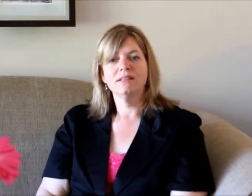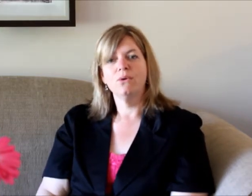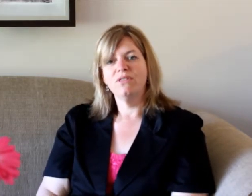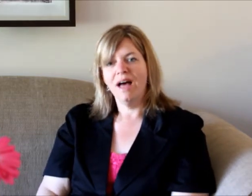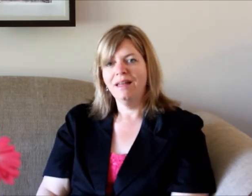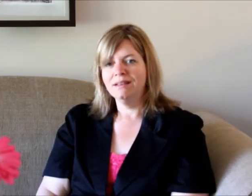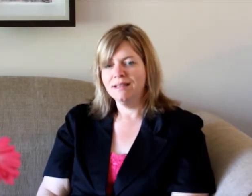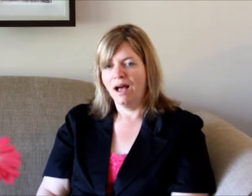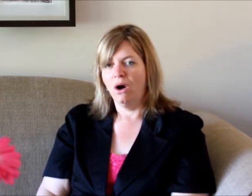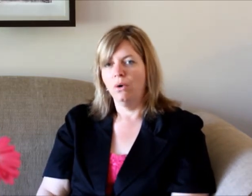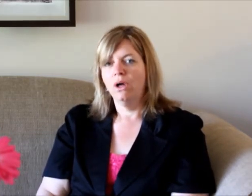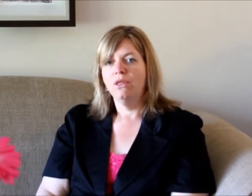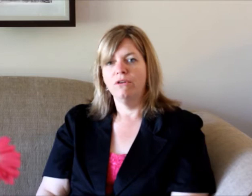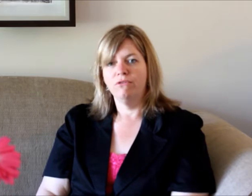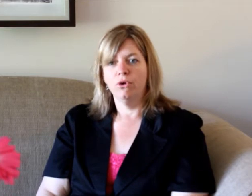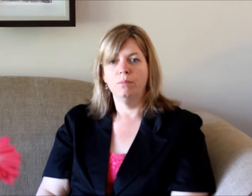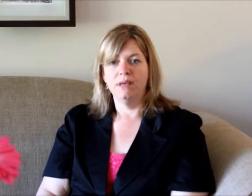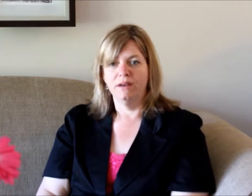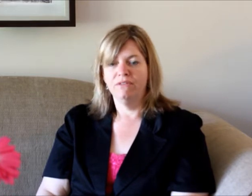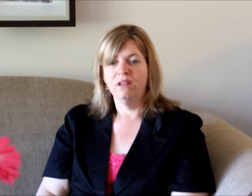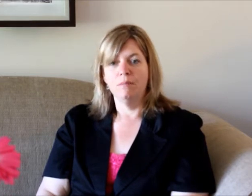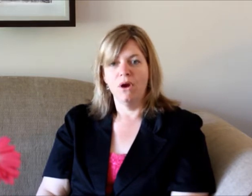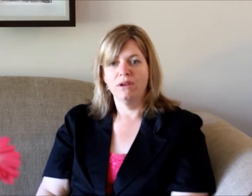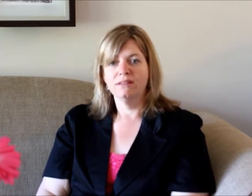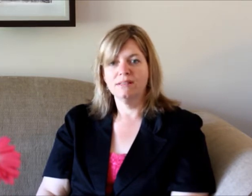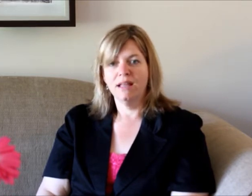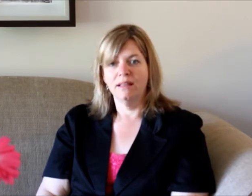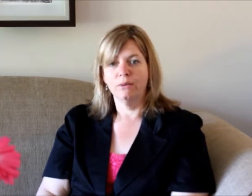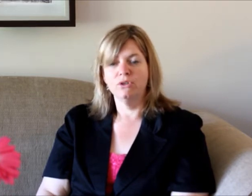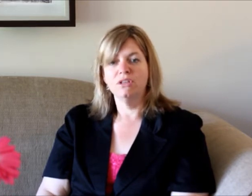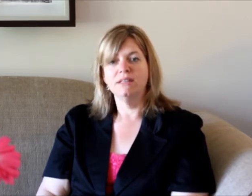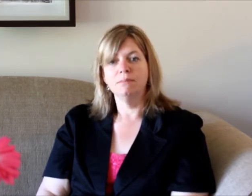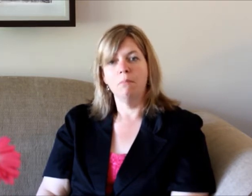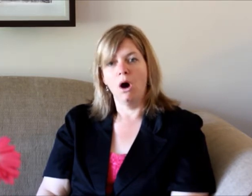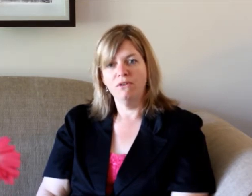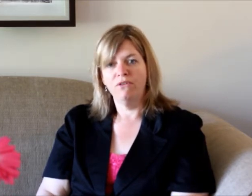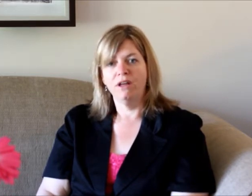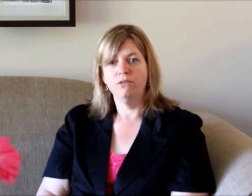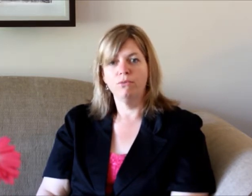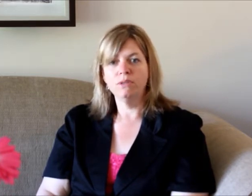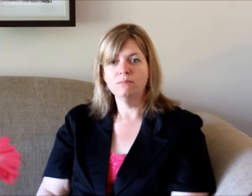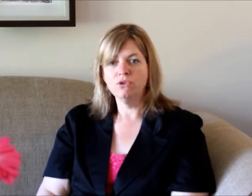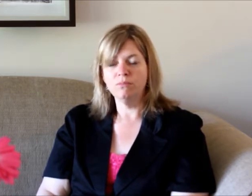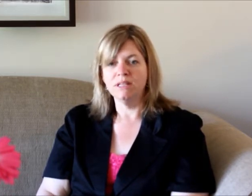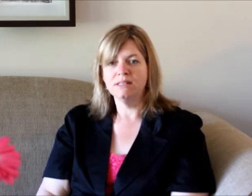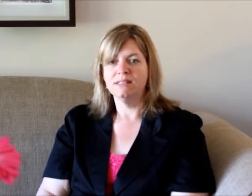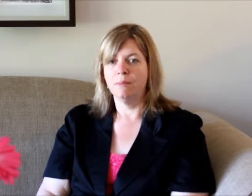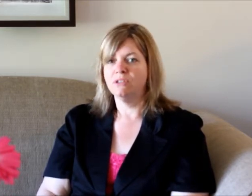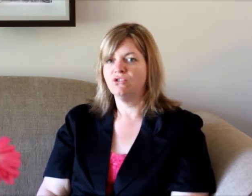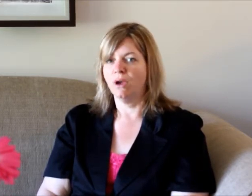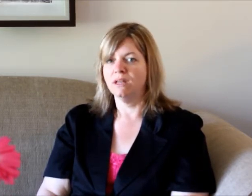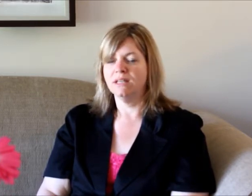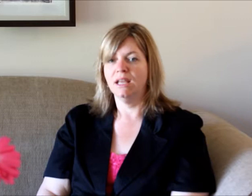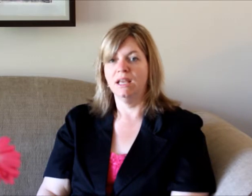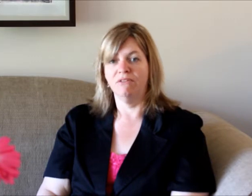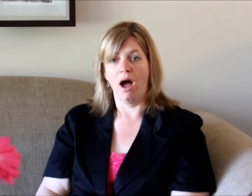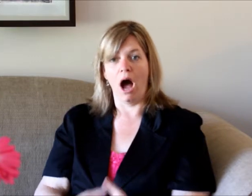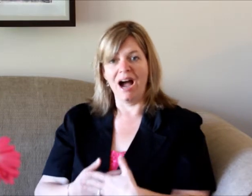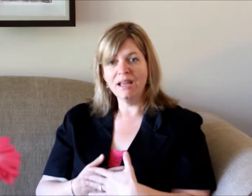So that is how the verb give in American Sign Language is modified through its movement to demonstrate if I am